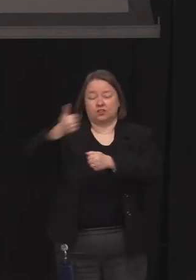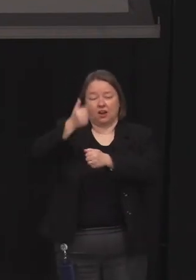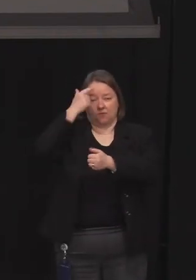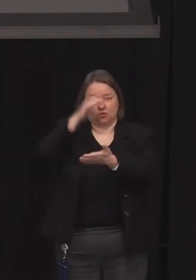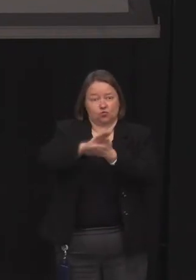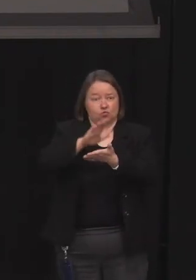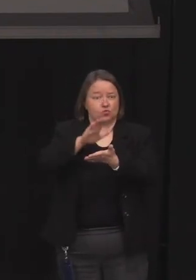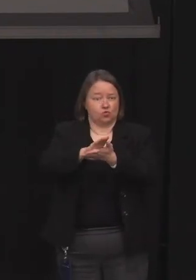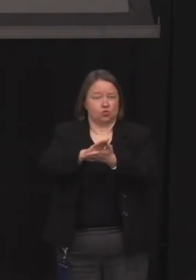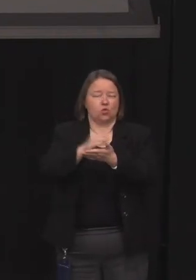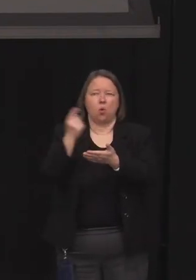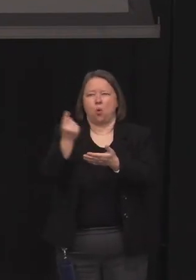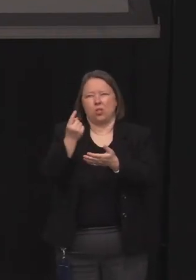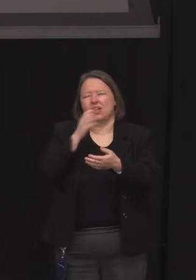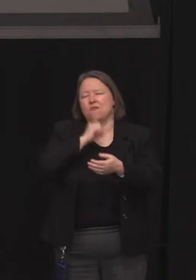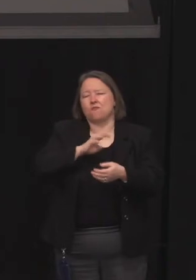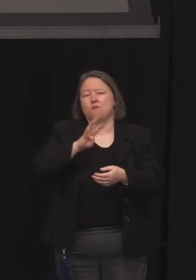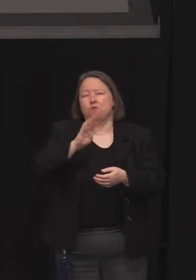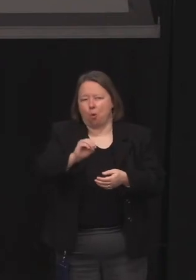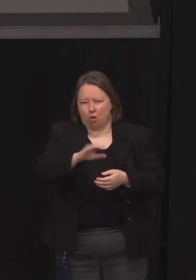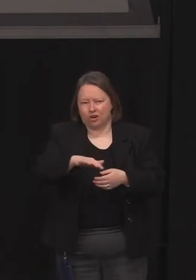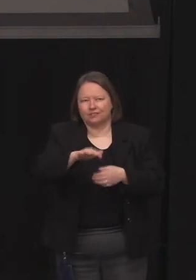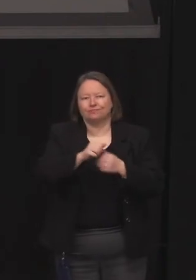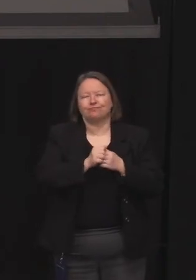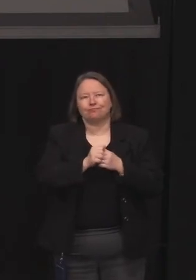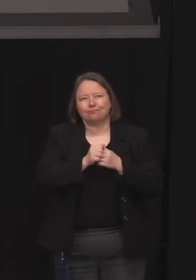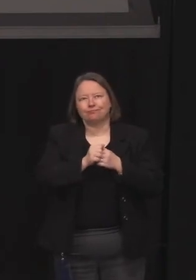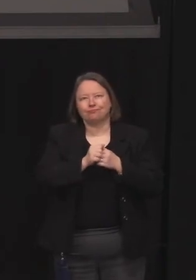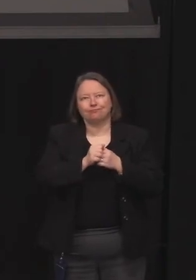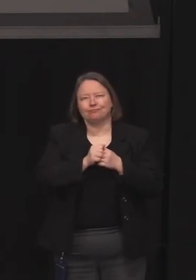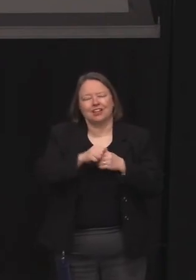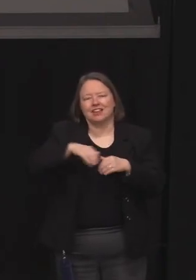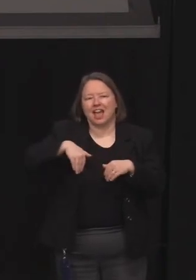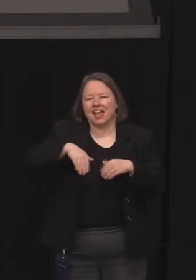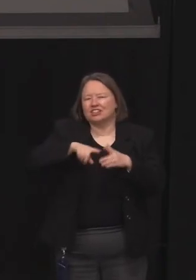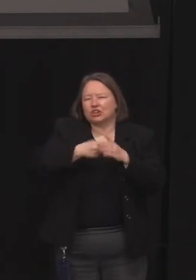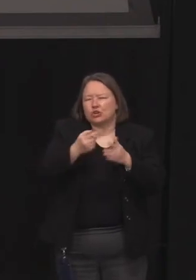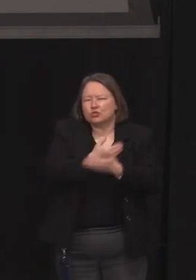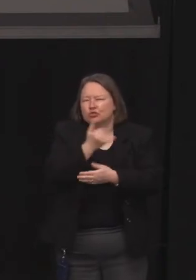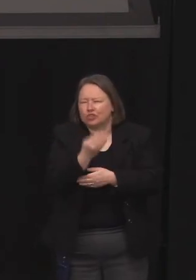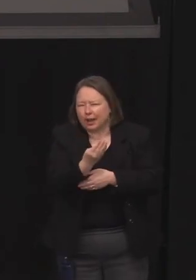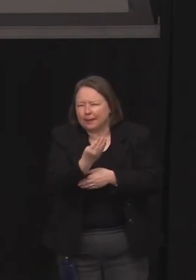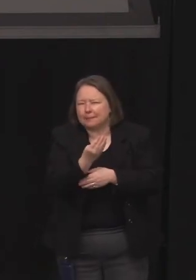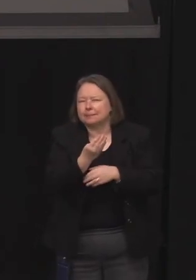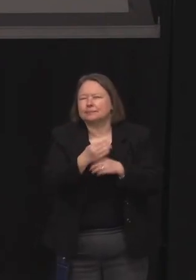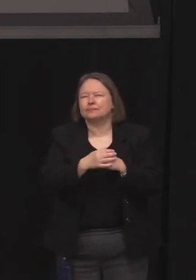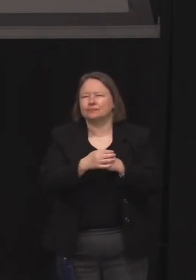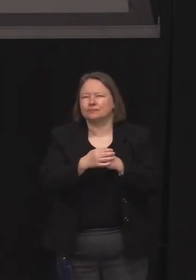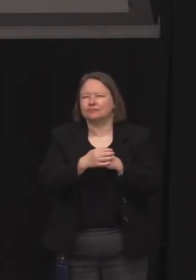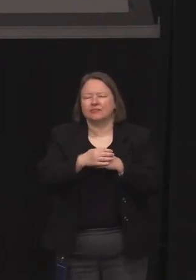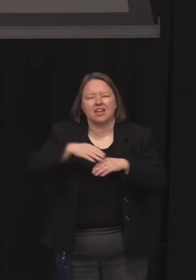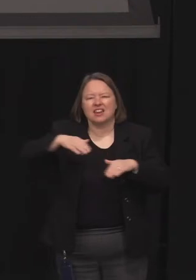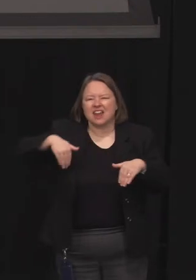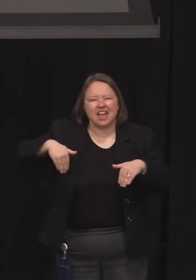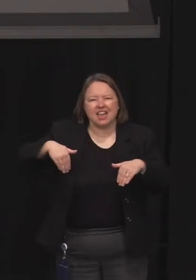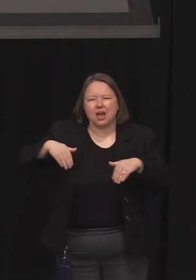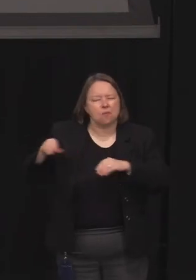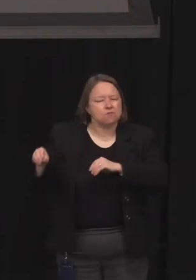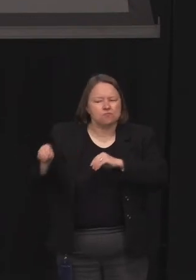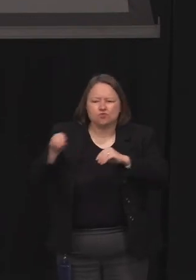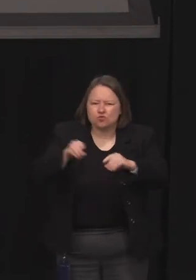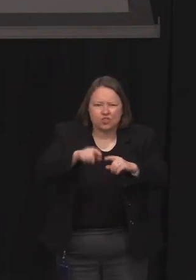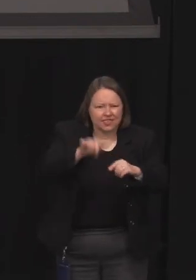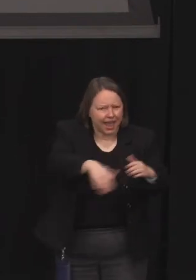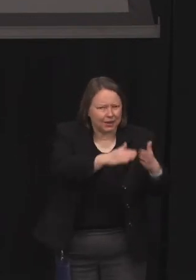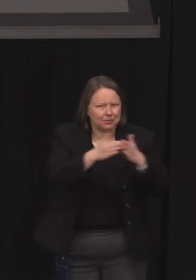schools. He was only about 40 years old. He hadn't officially started his new job yet. He hadn't even moved into the